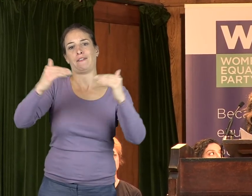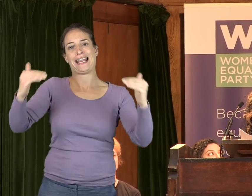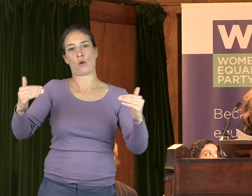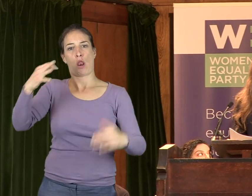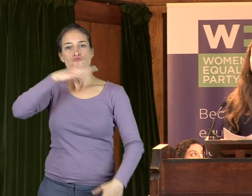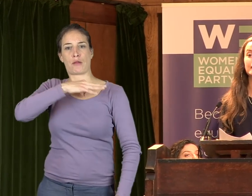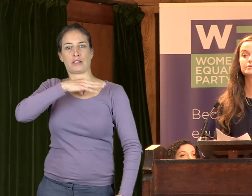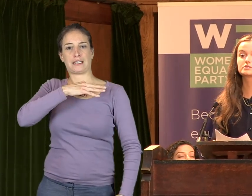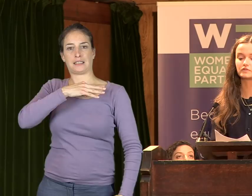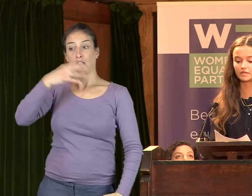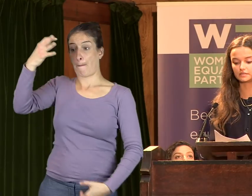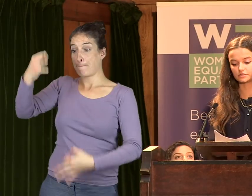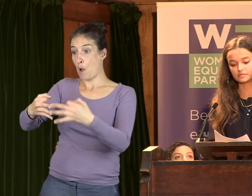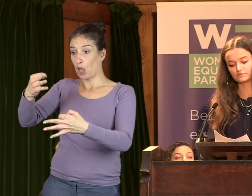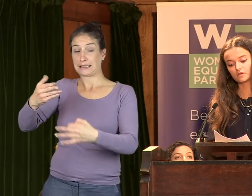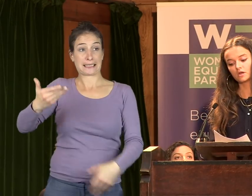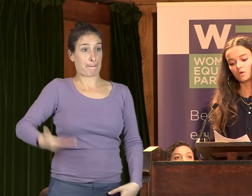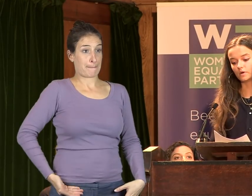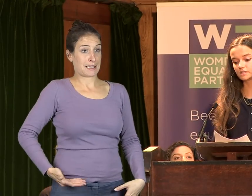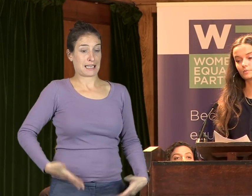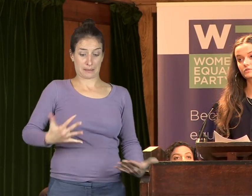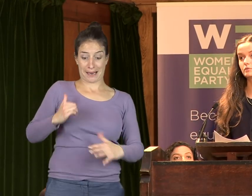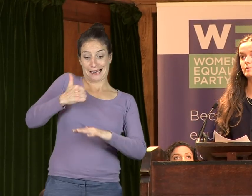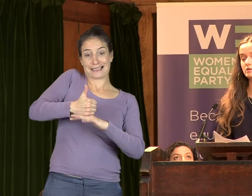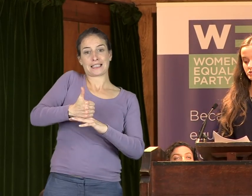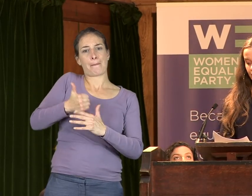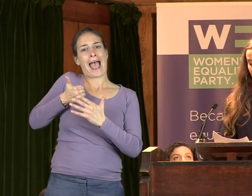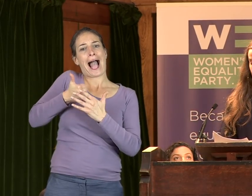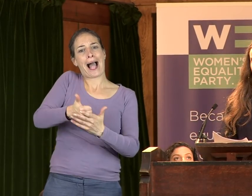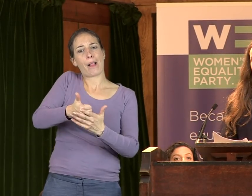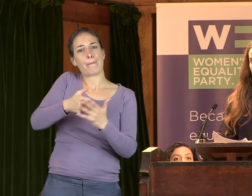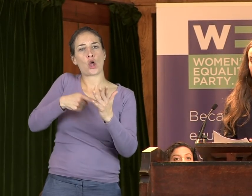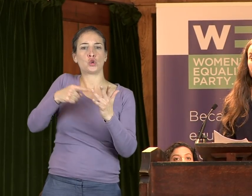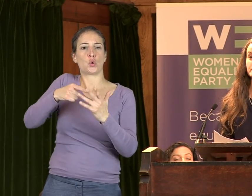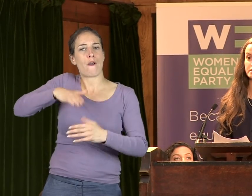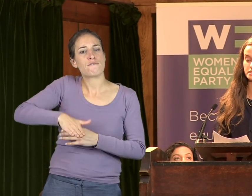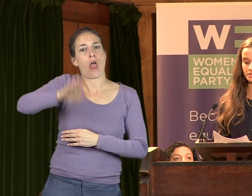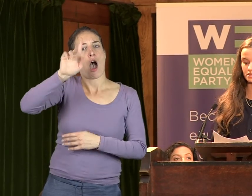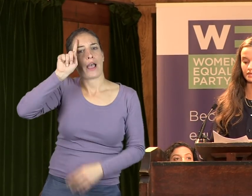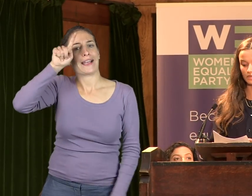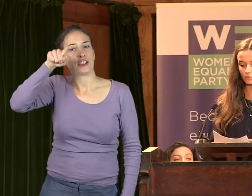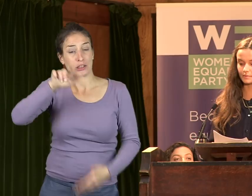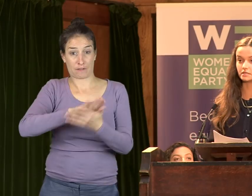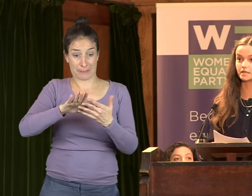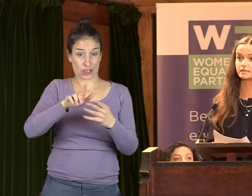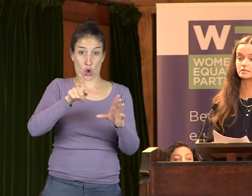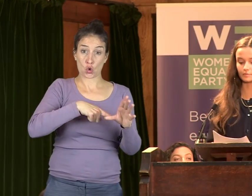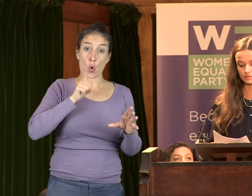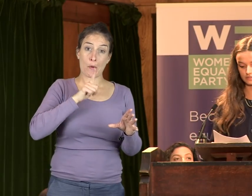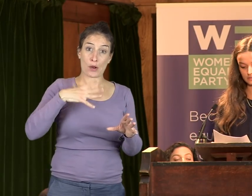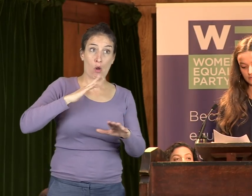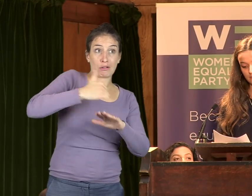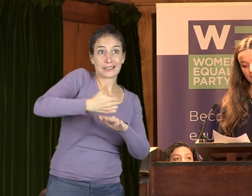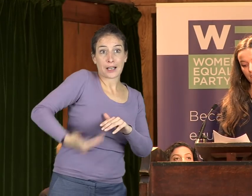and business, including the Help to Fly initiative, we are supporting women entrepreneurs to start their own businesses and young women getting